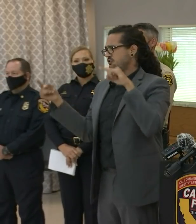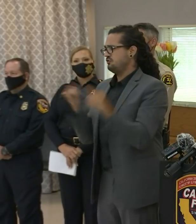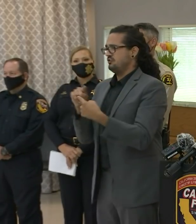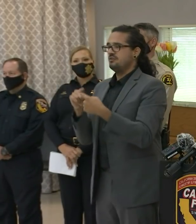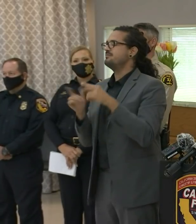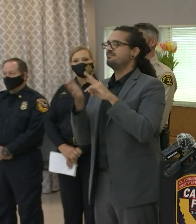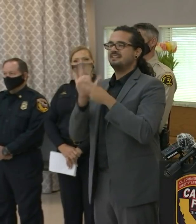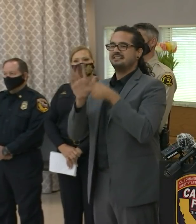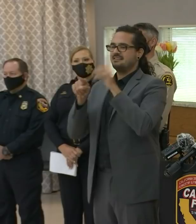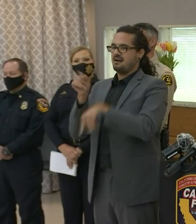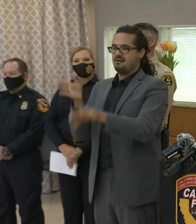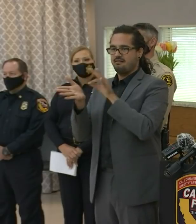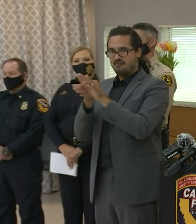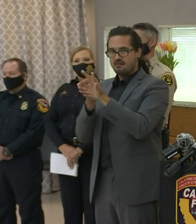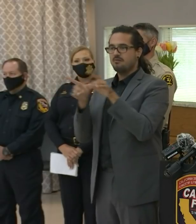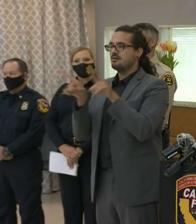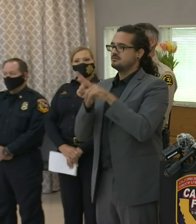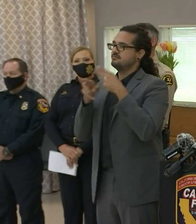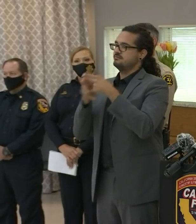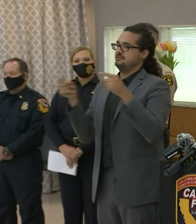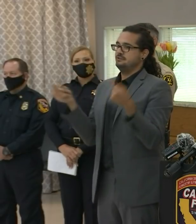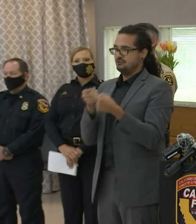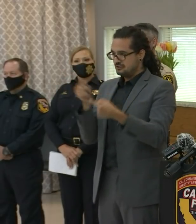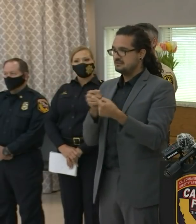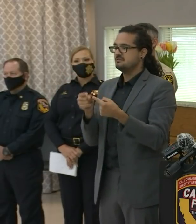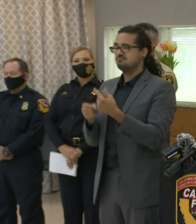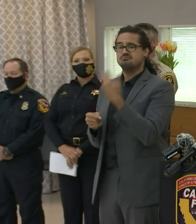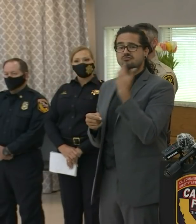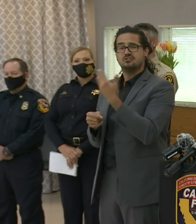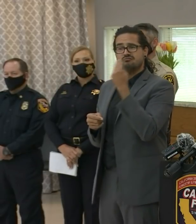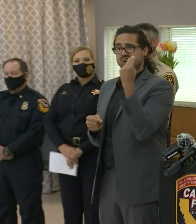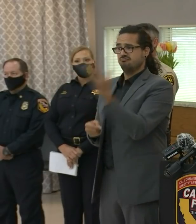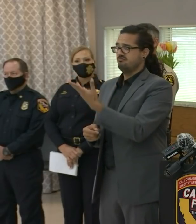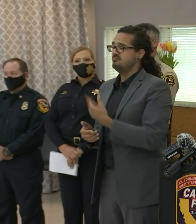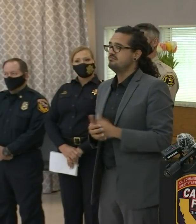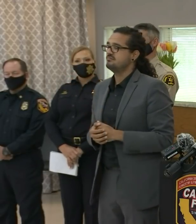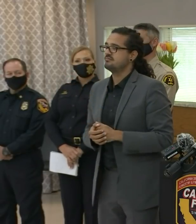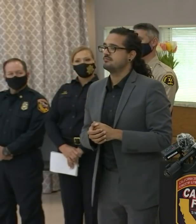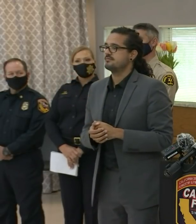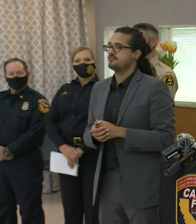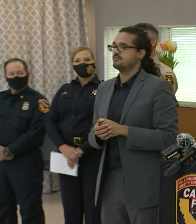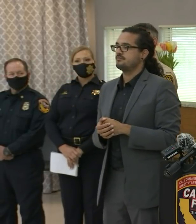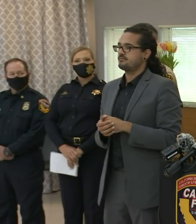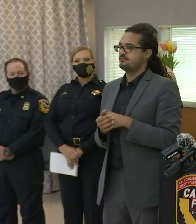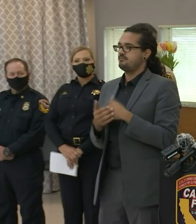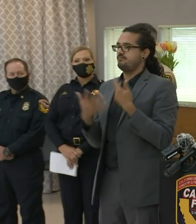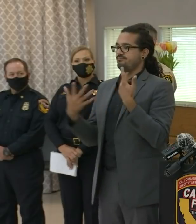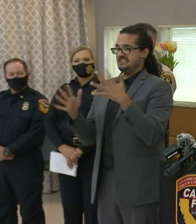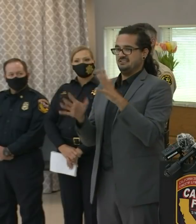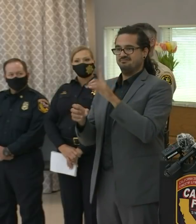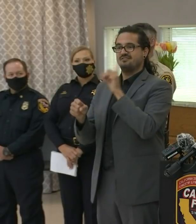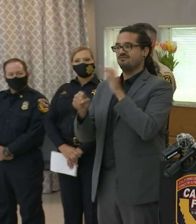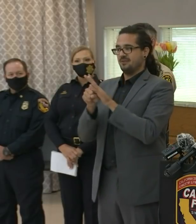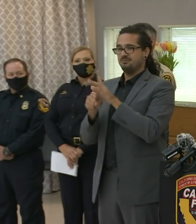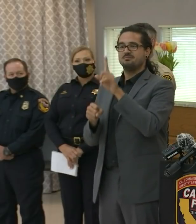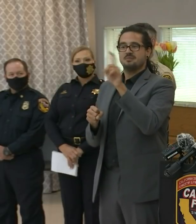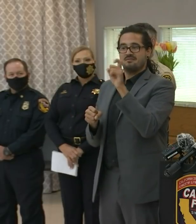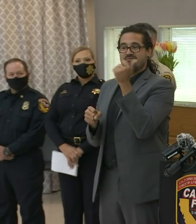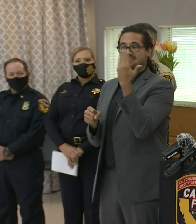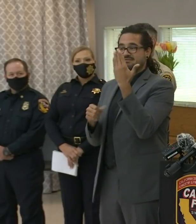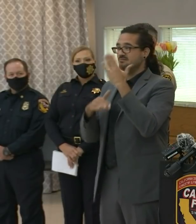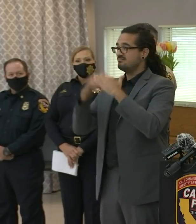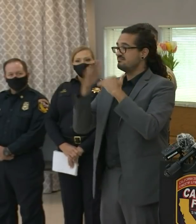injury notification, which is good news. With that, we can confirm 115 structures have been destroyed on this